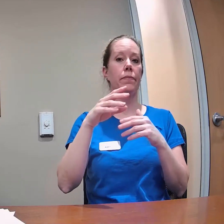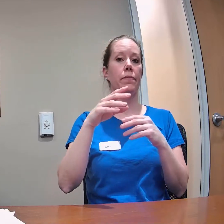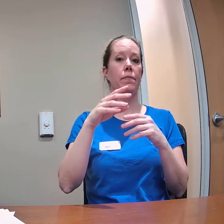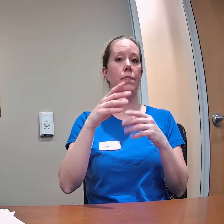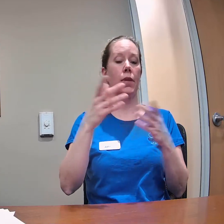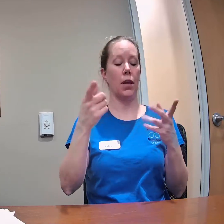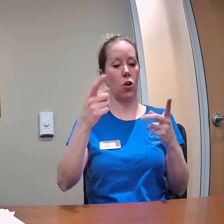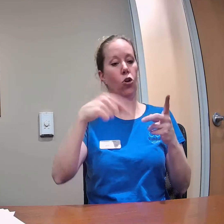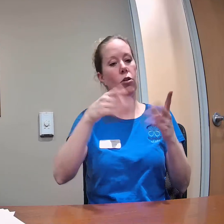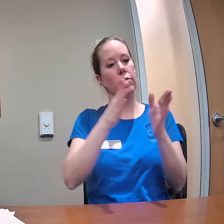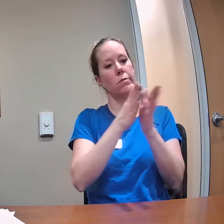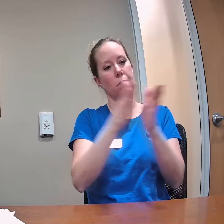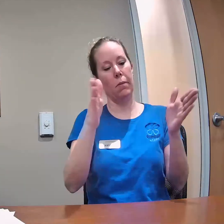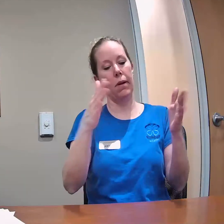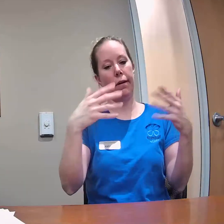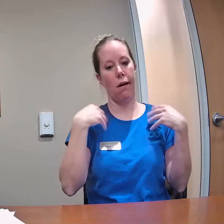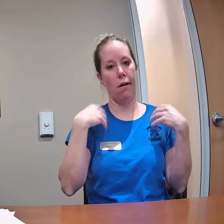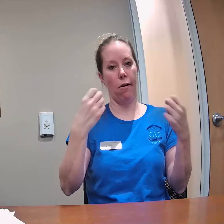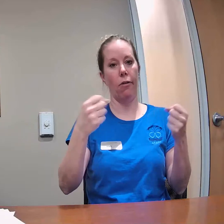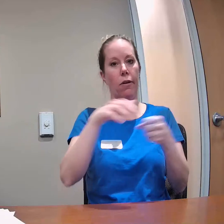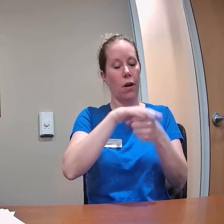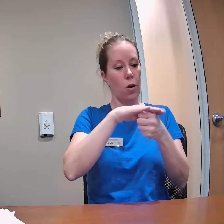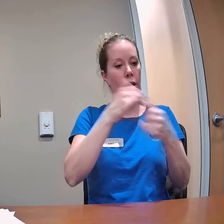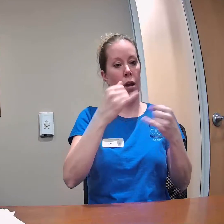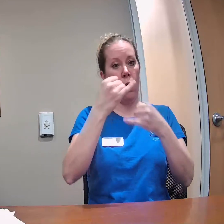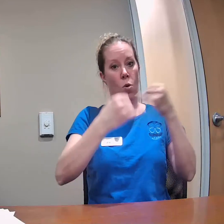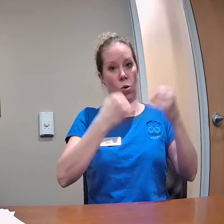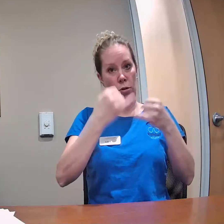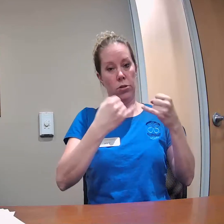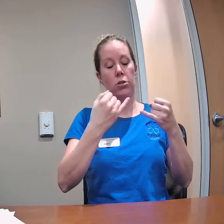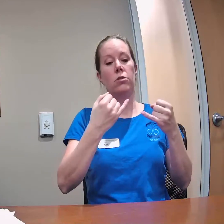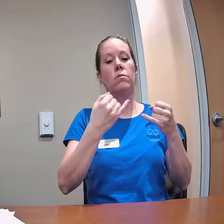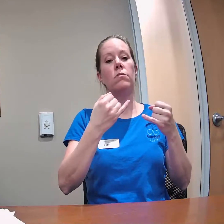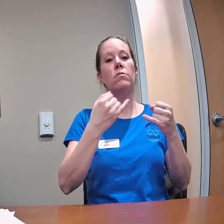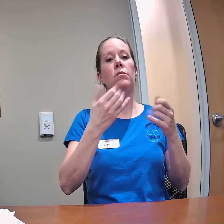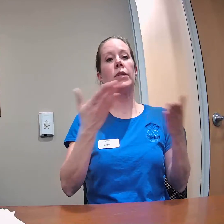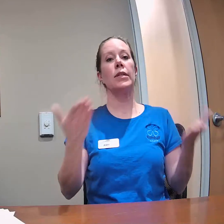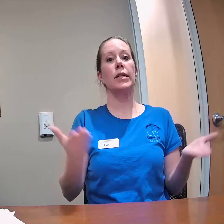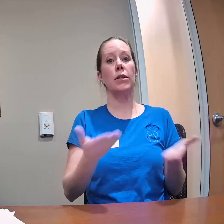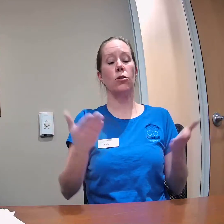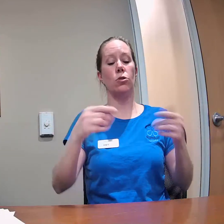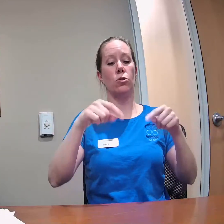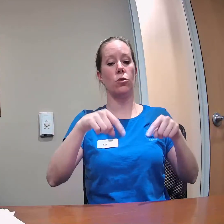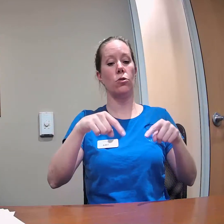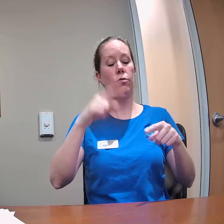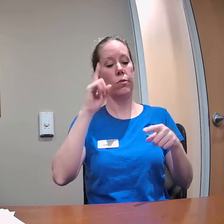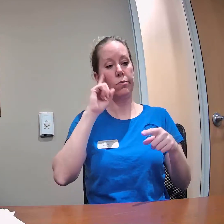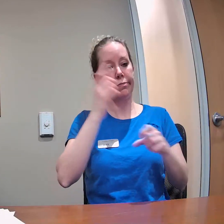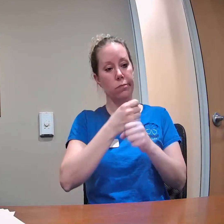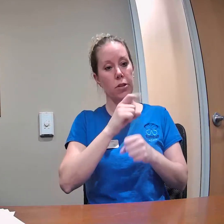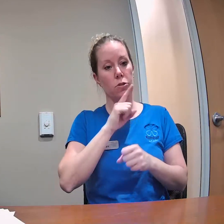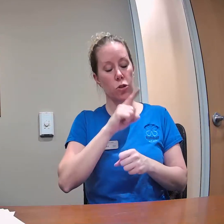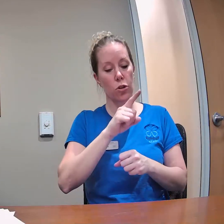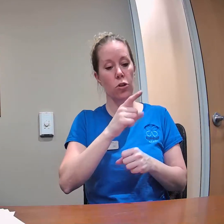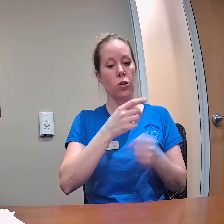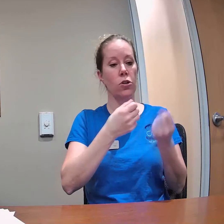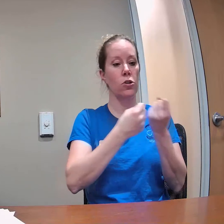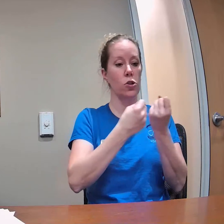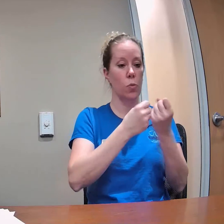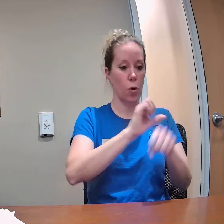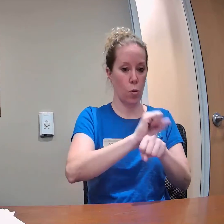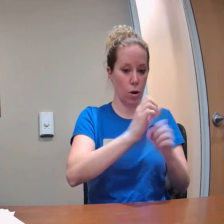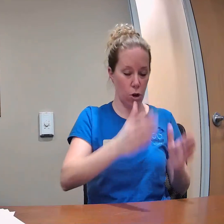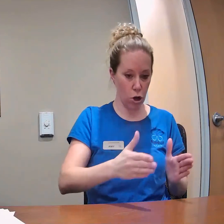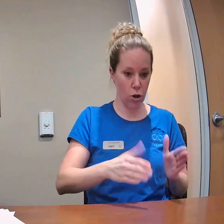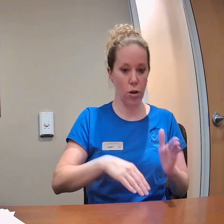unit region, which we are Orange Restrict. BRHD will ensure that support workers and caregivers provide proof